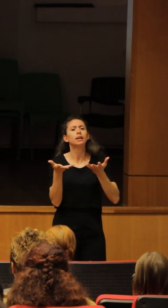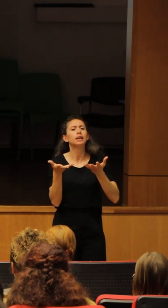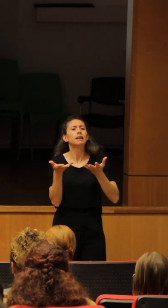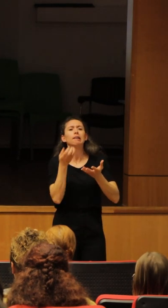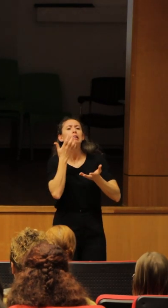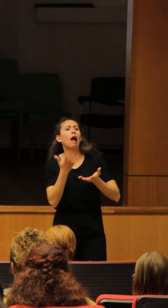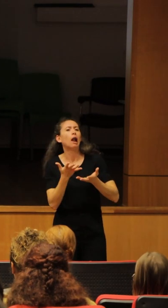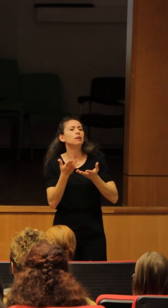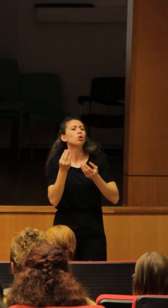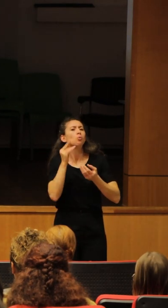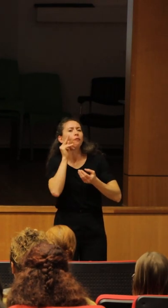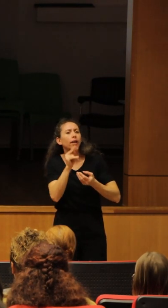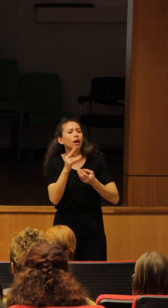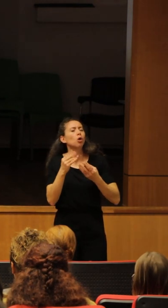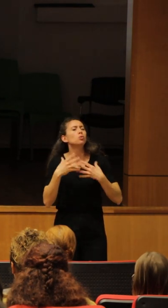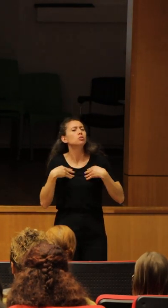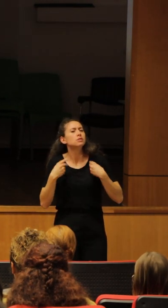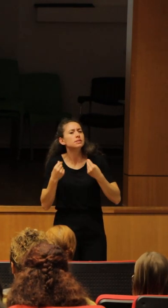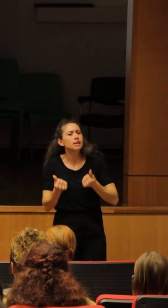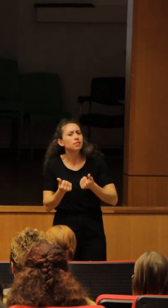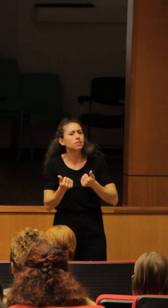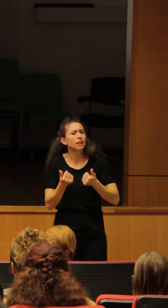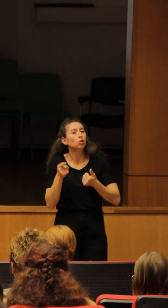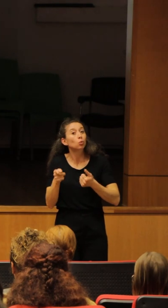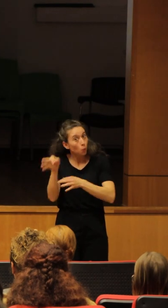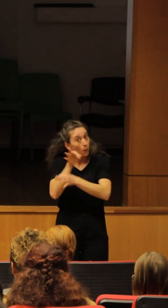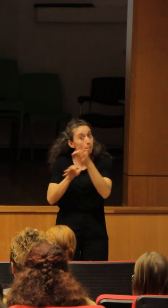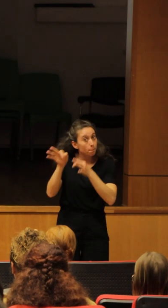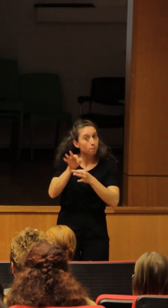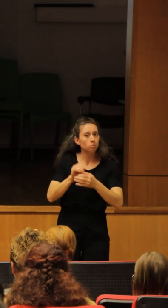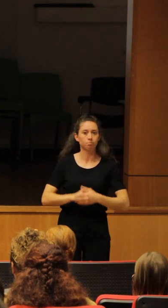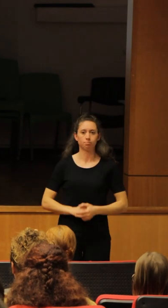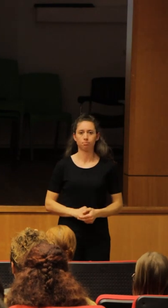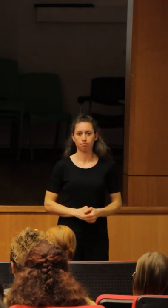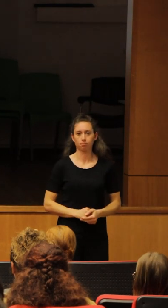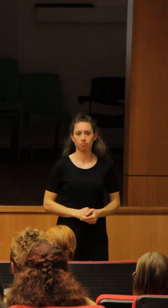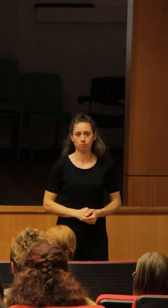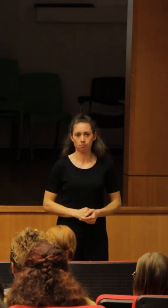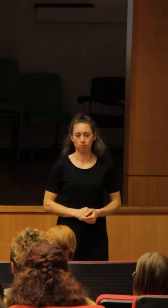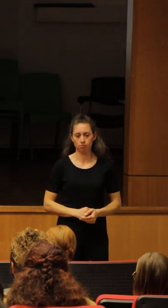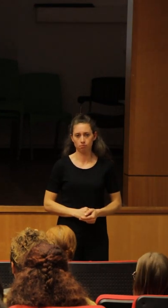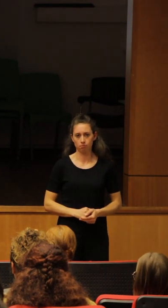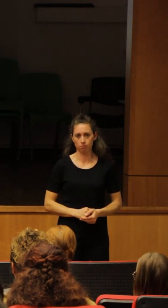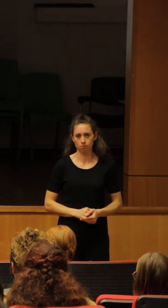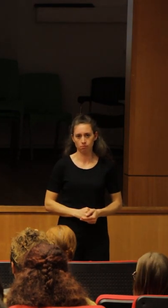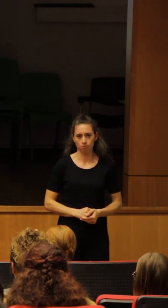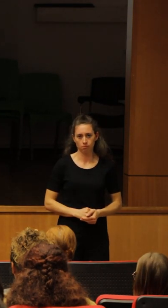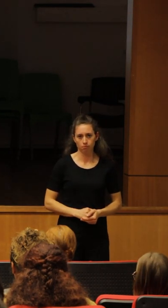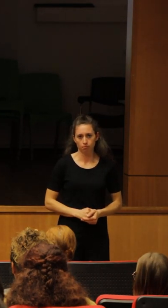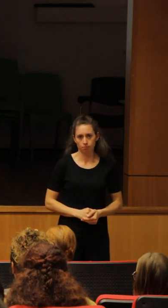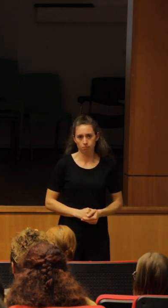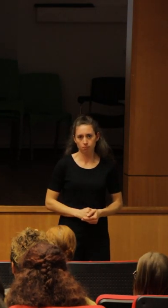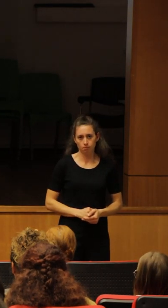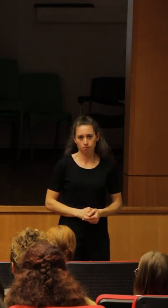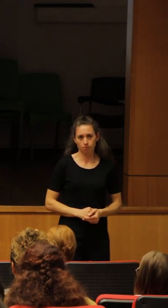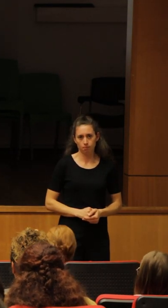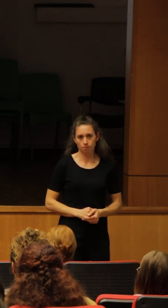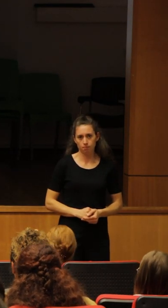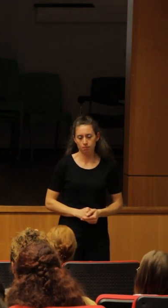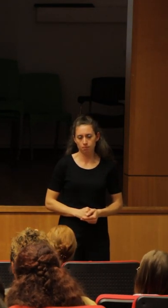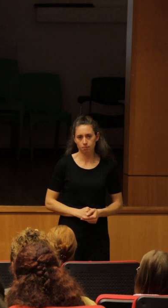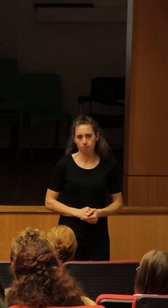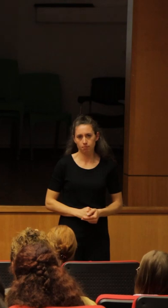o cómo es, cómo se ve, cómo se siente, ¿cómo lo describirías? It's got usually great therapeutic effect